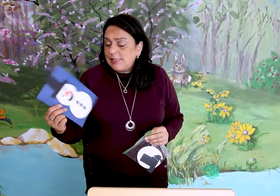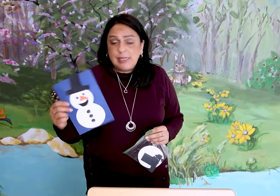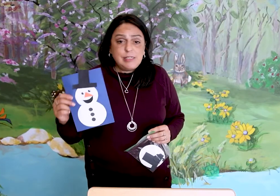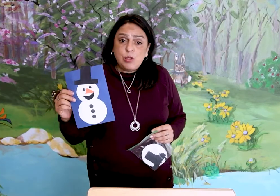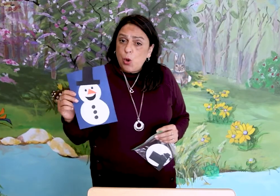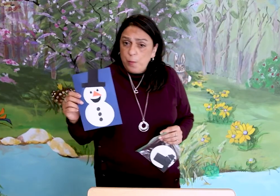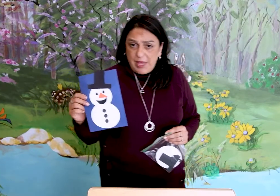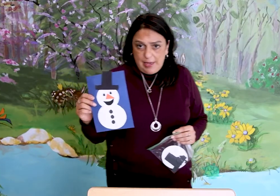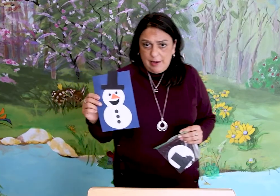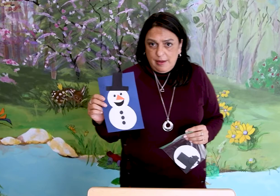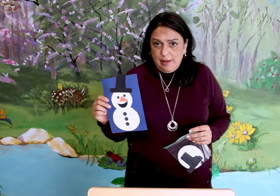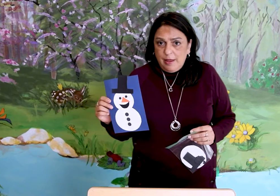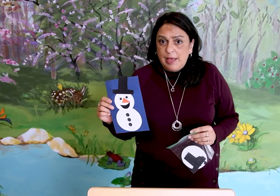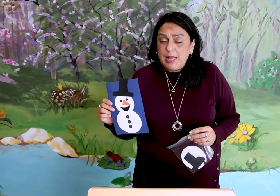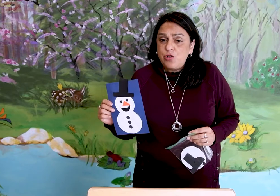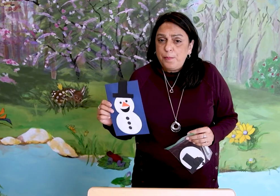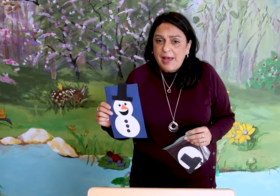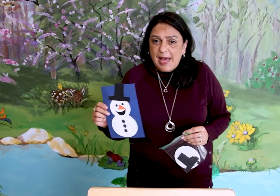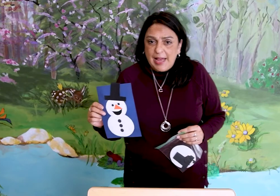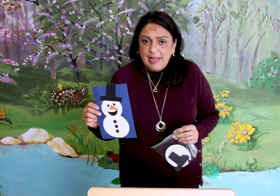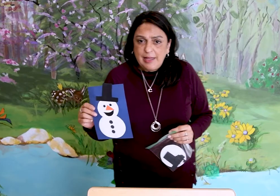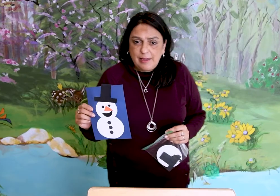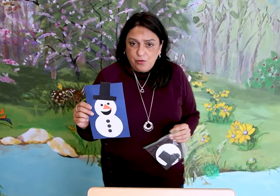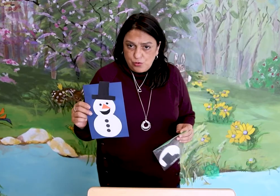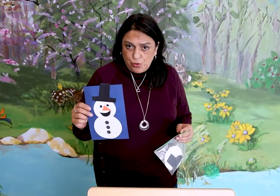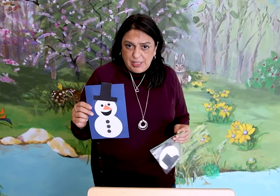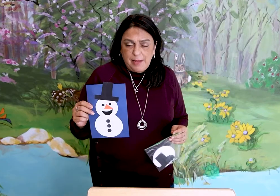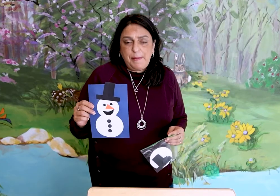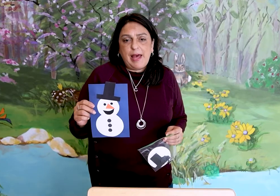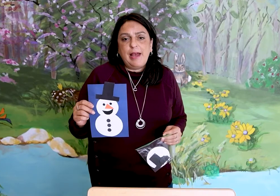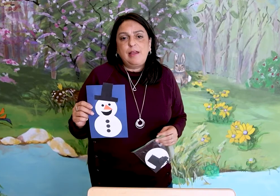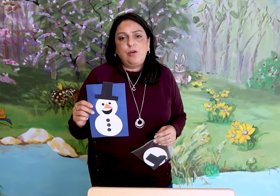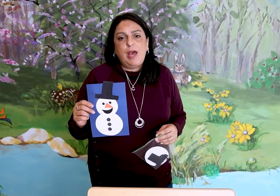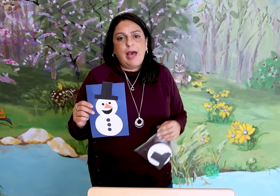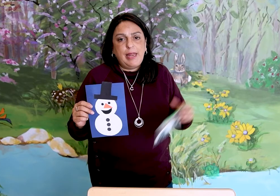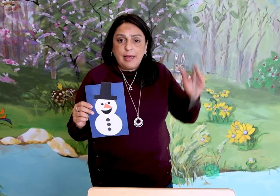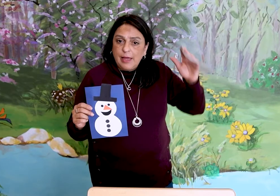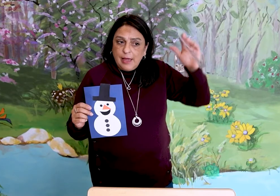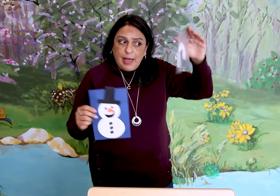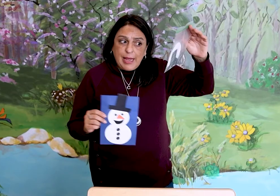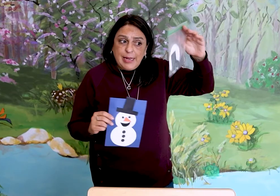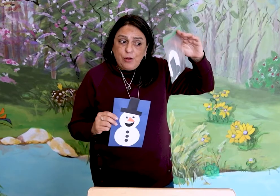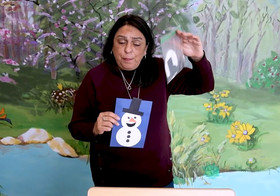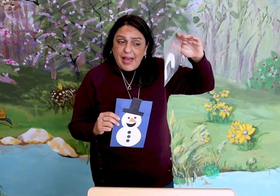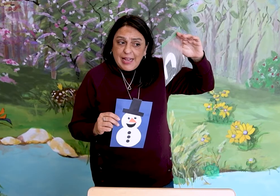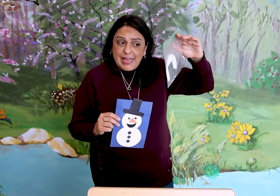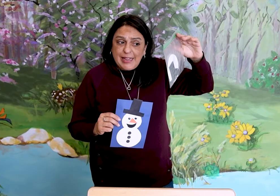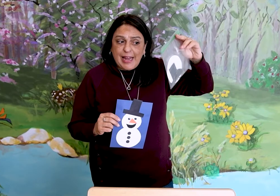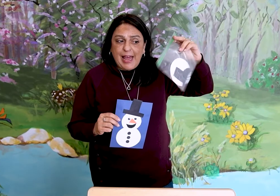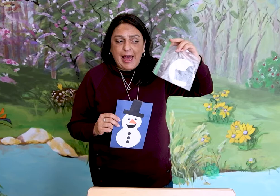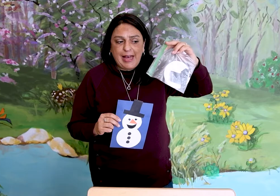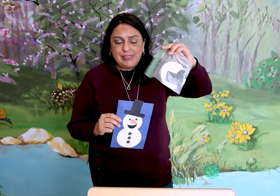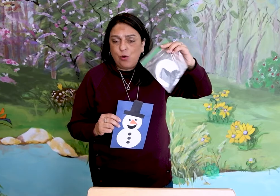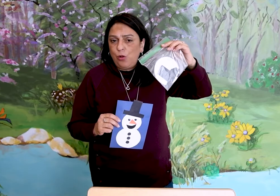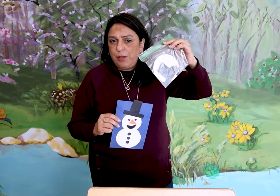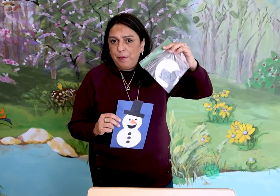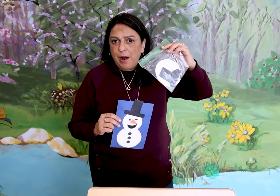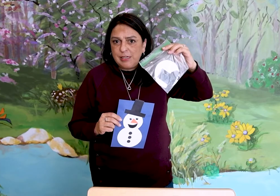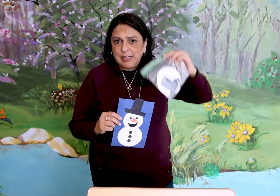a snowman. In your bag, in your Storytime bag, you had a little baggie that has all the parts that you